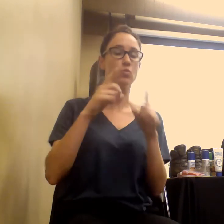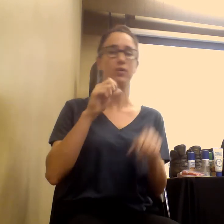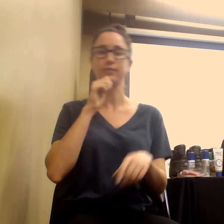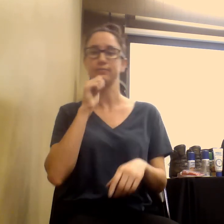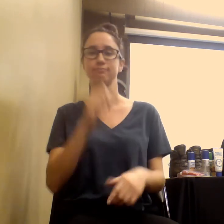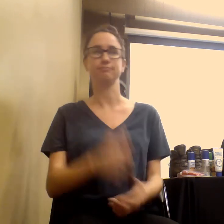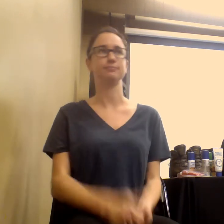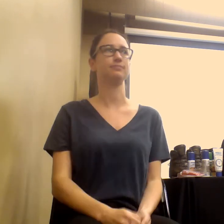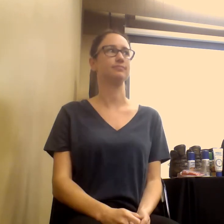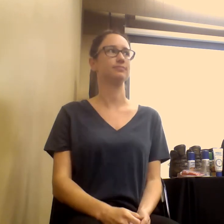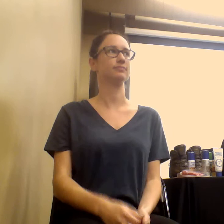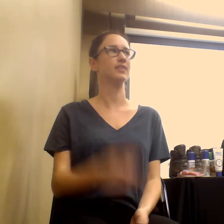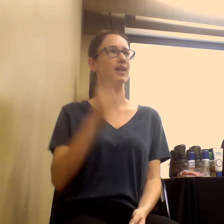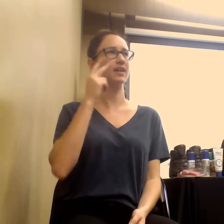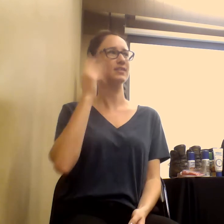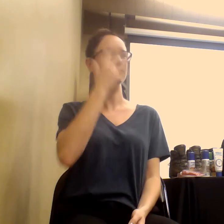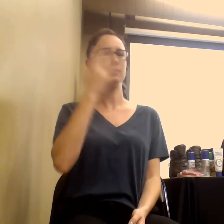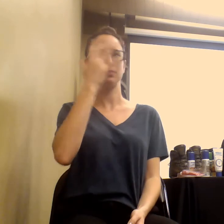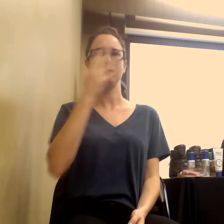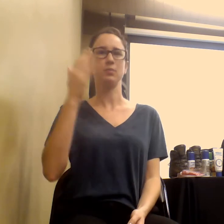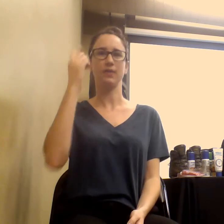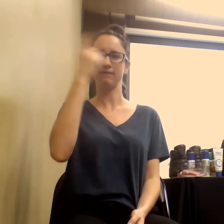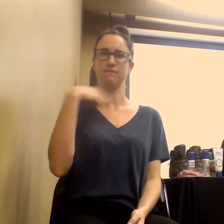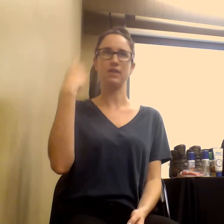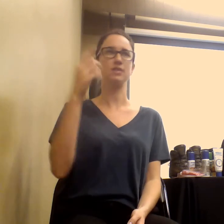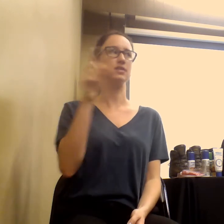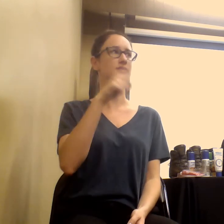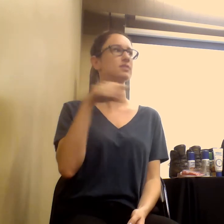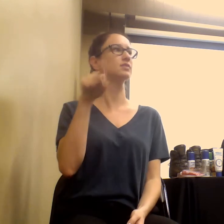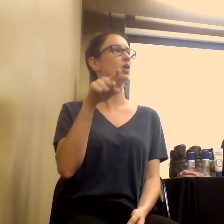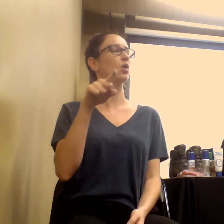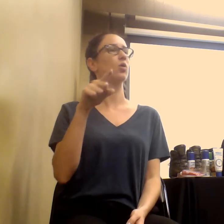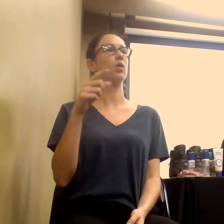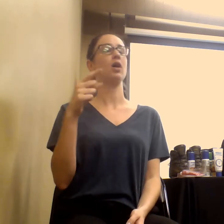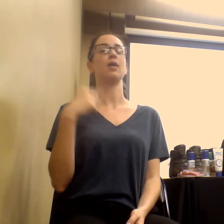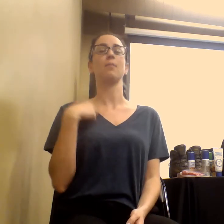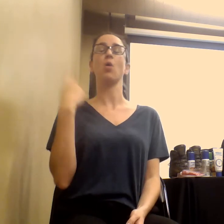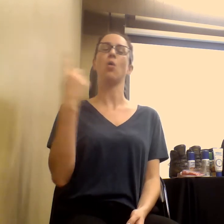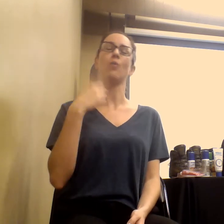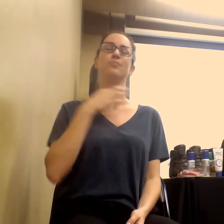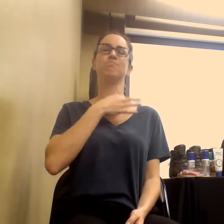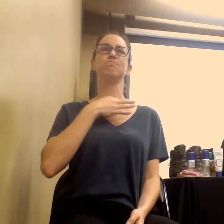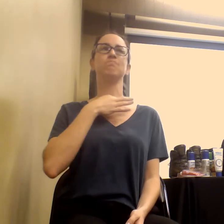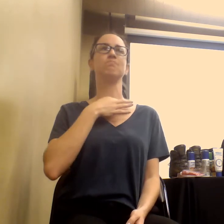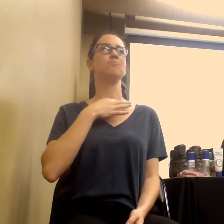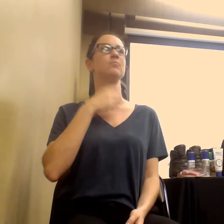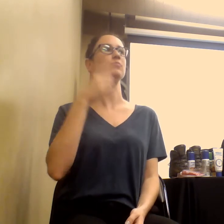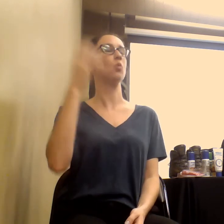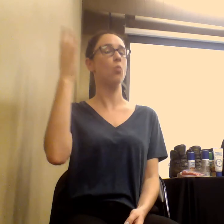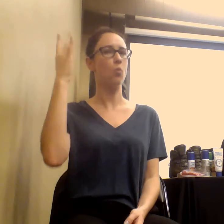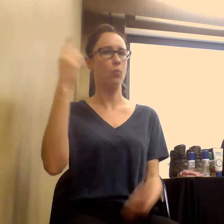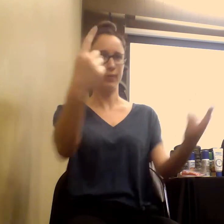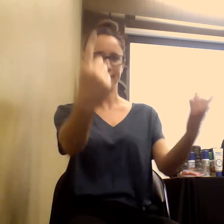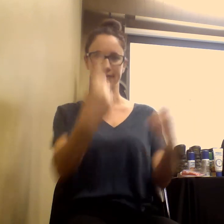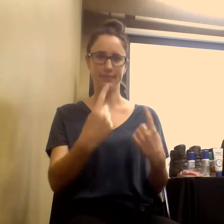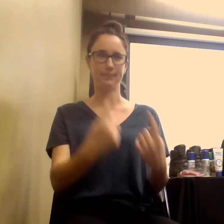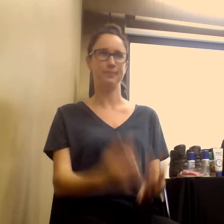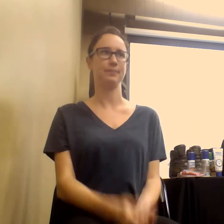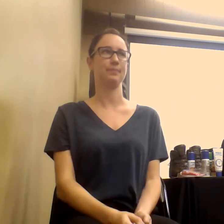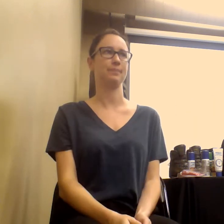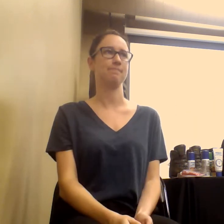this, but every time I start a class, I always start with, why did you come here? I have a PowerPoint that we're going to go through, and we can talk